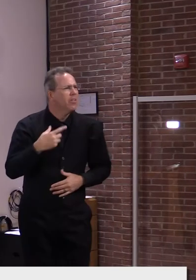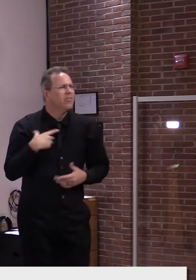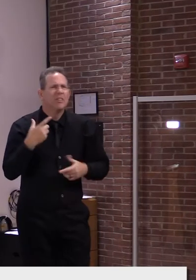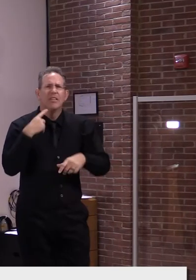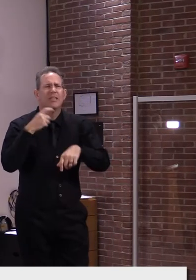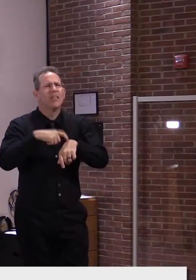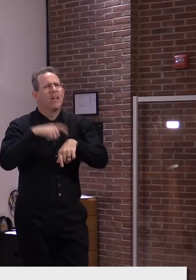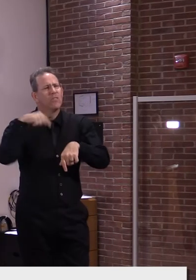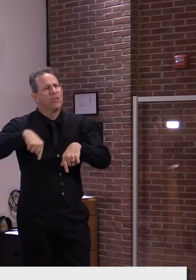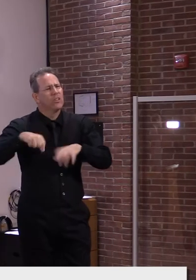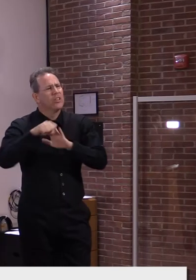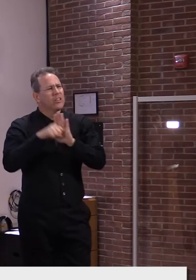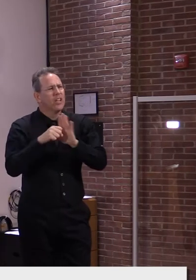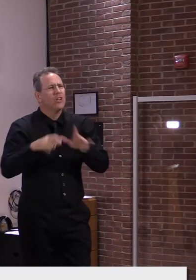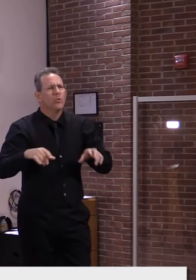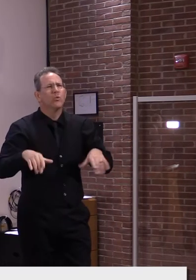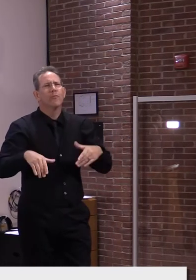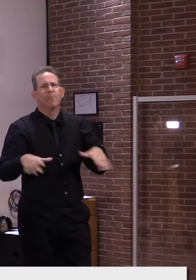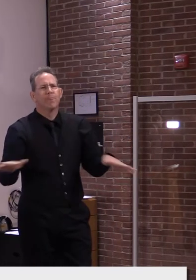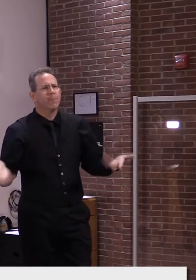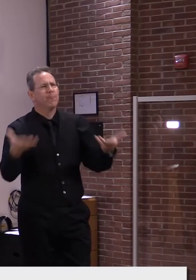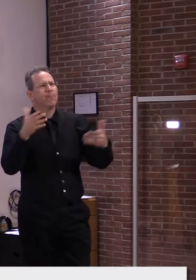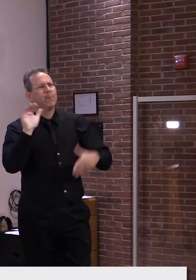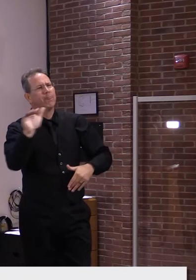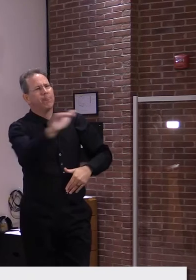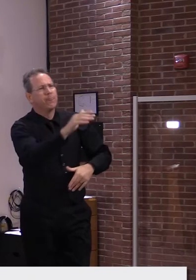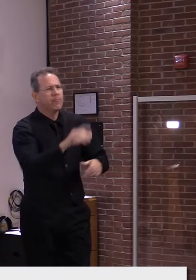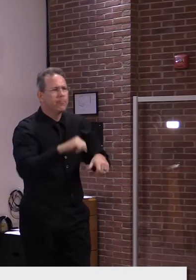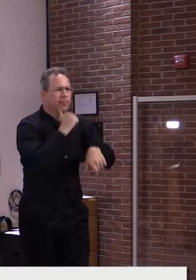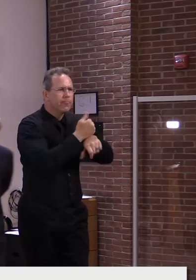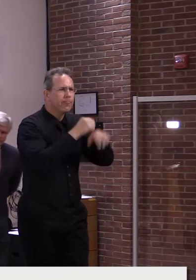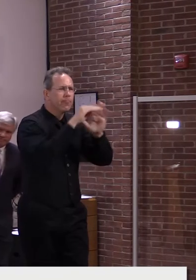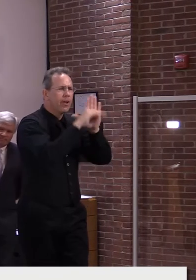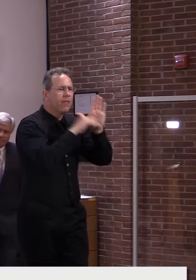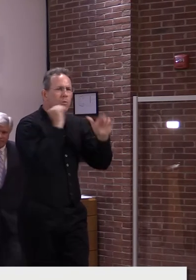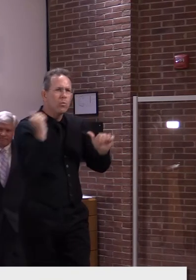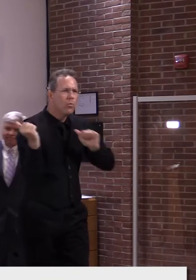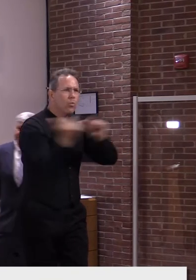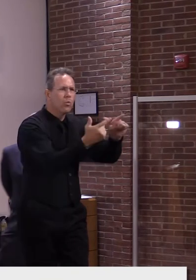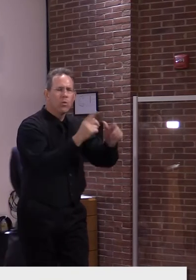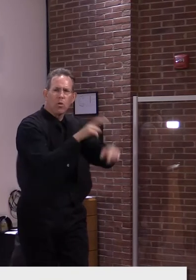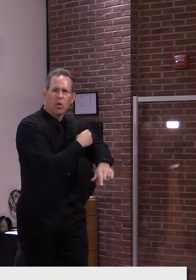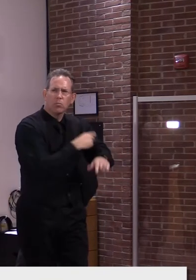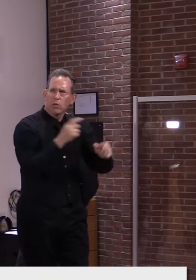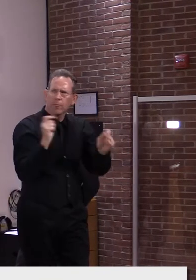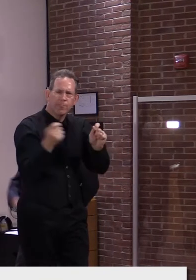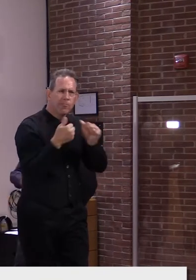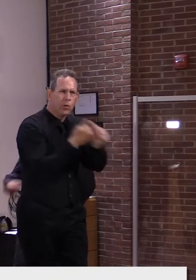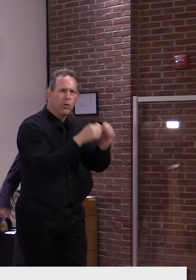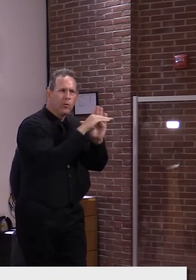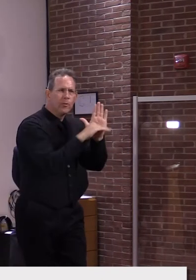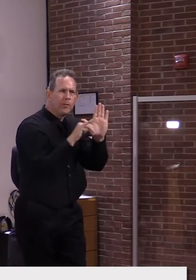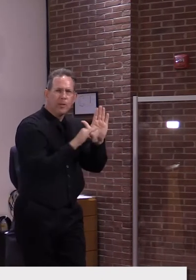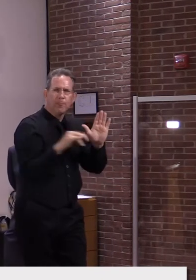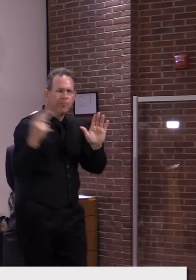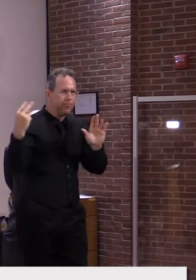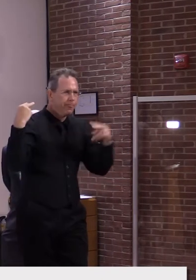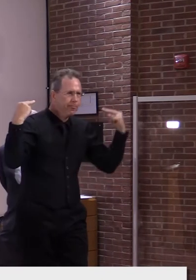be more costly to the overall system by allowing hospitals to